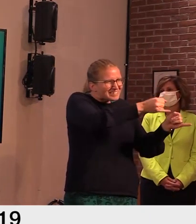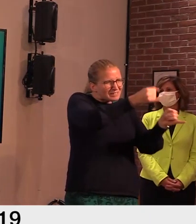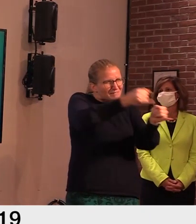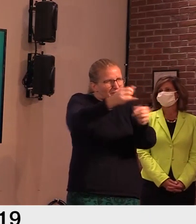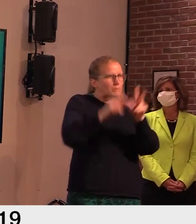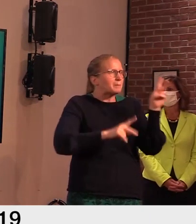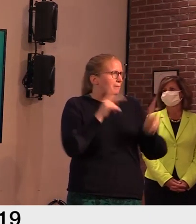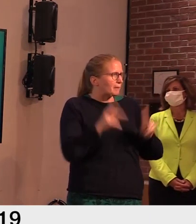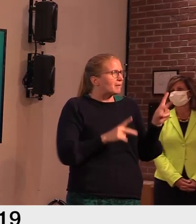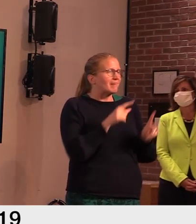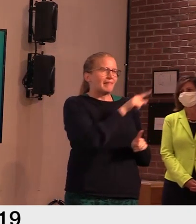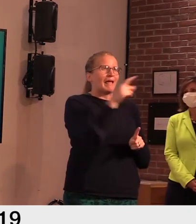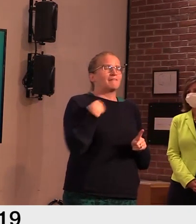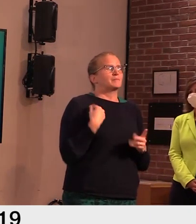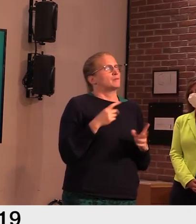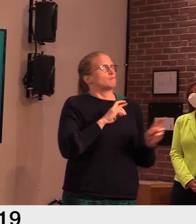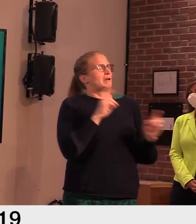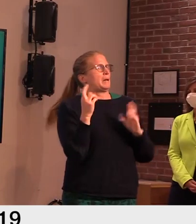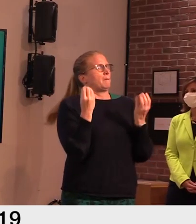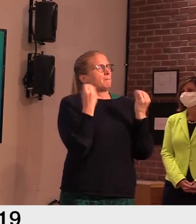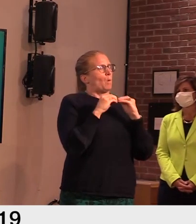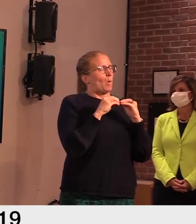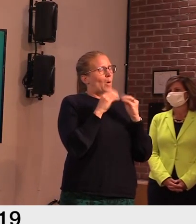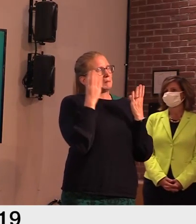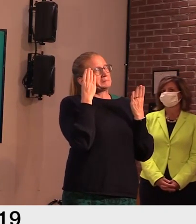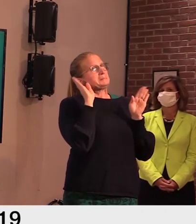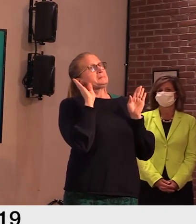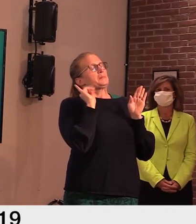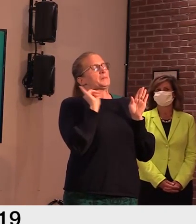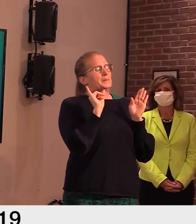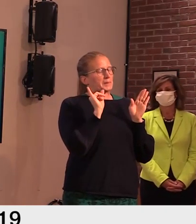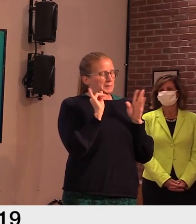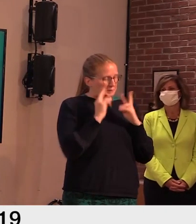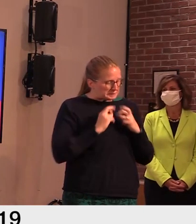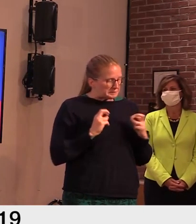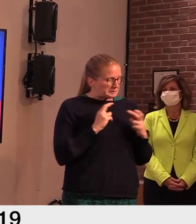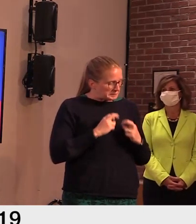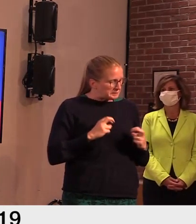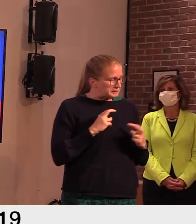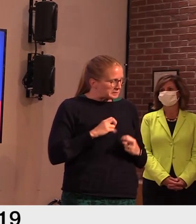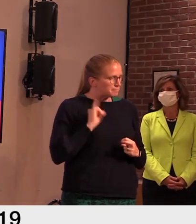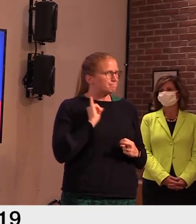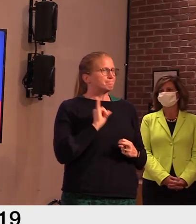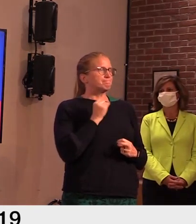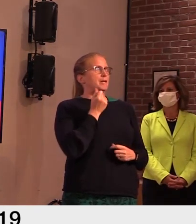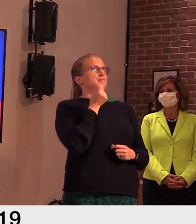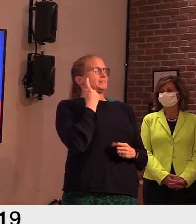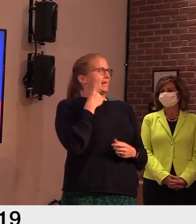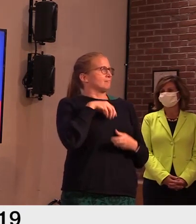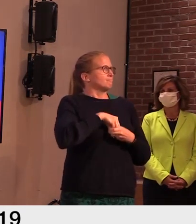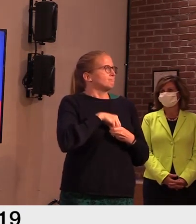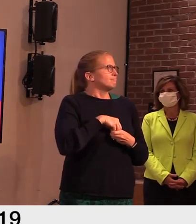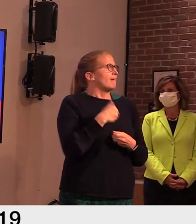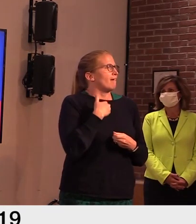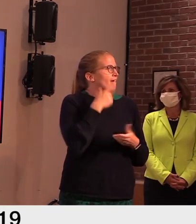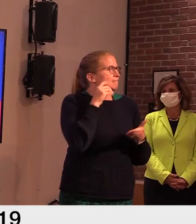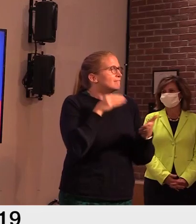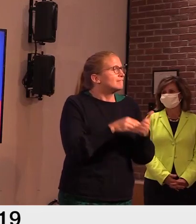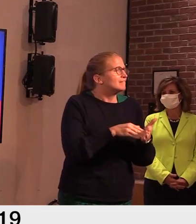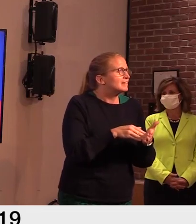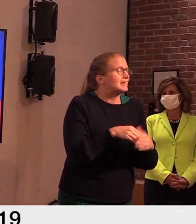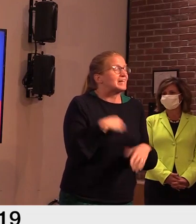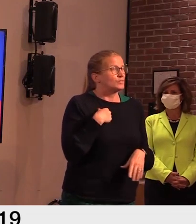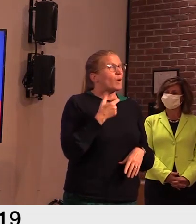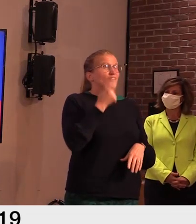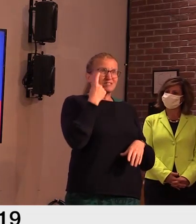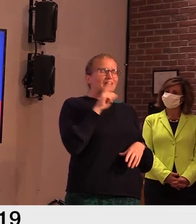community, the business world, in government, and individually, more than anything else, individually, so that we're just